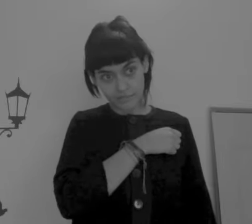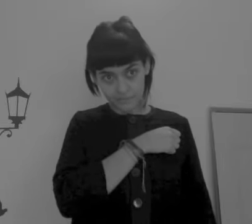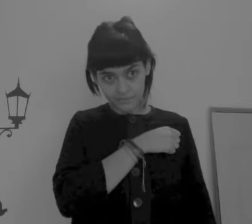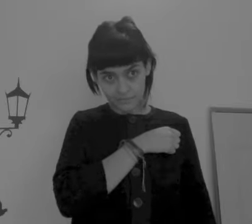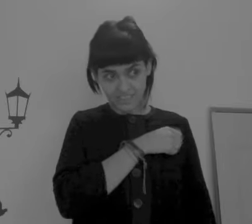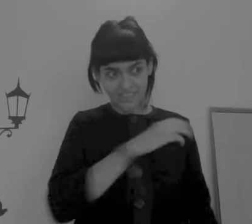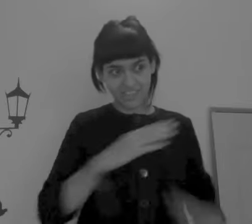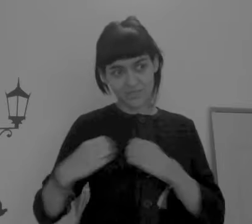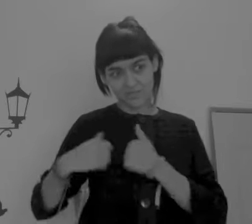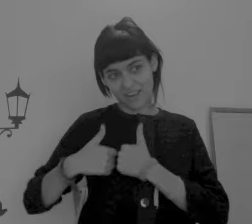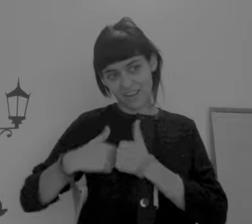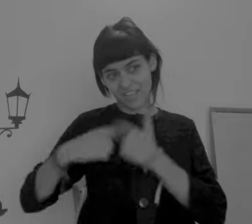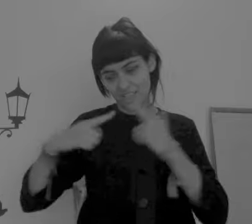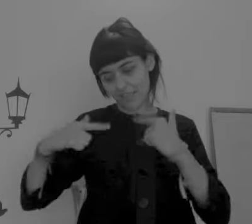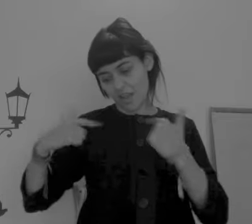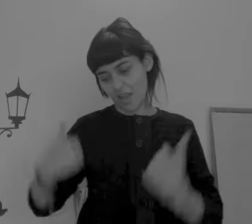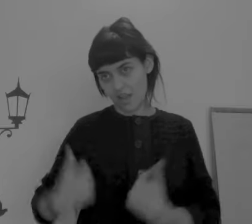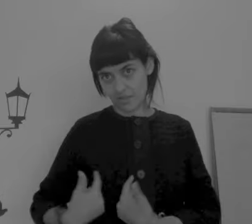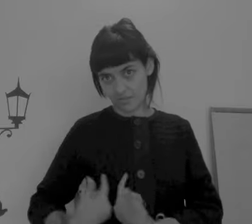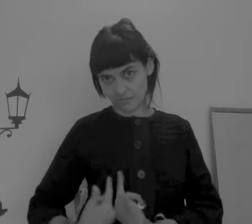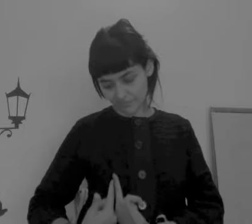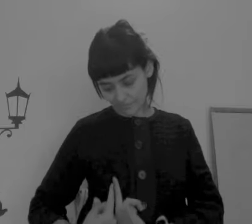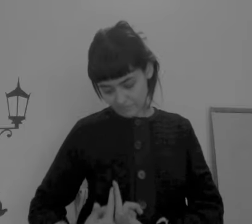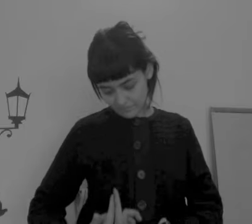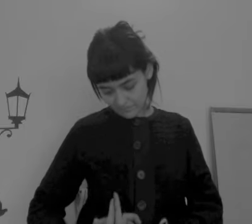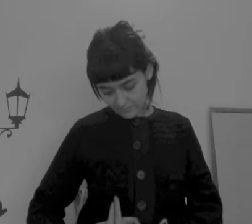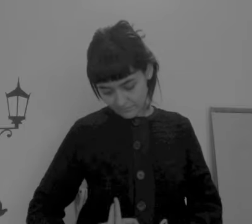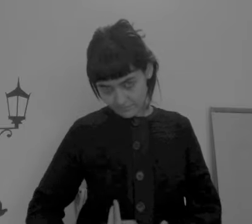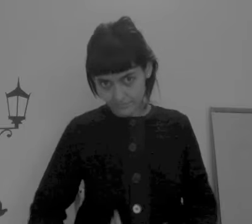my Valentine.